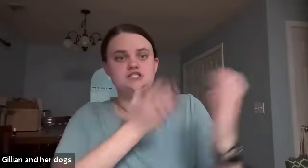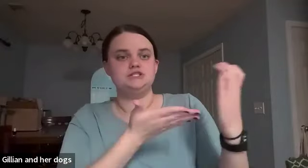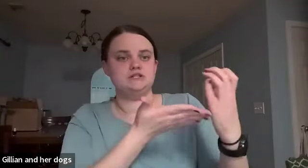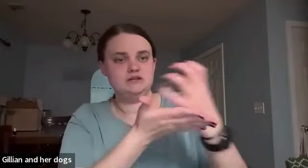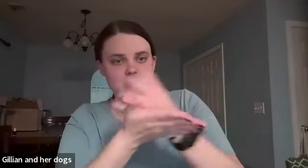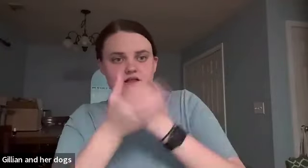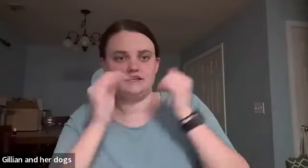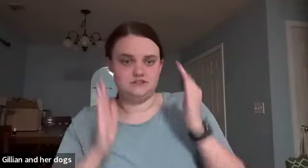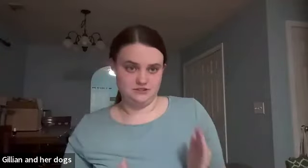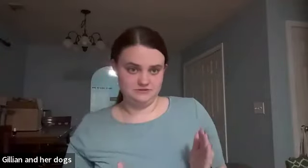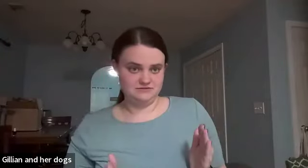Trash collector.